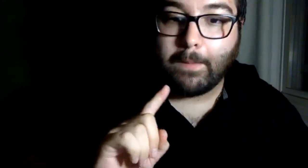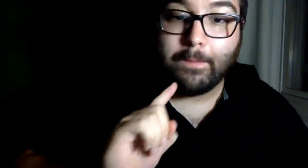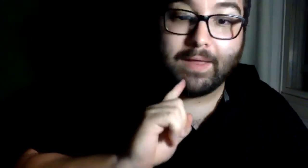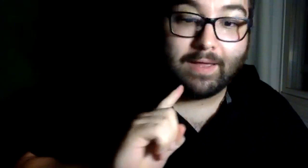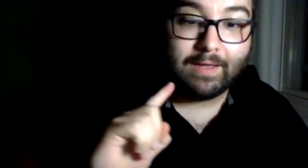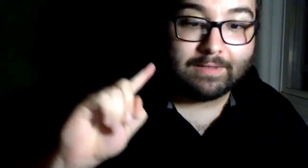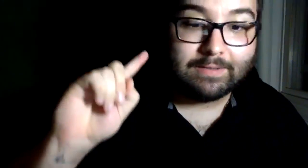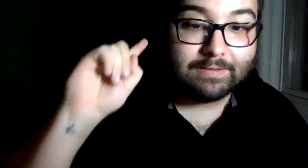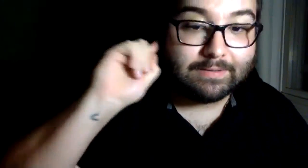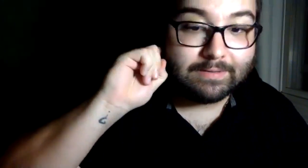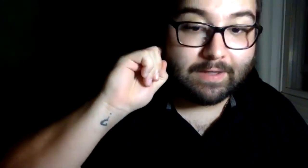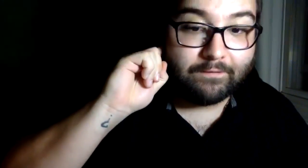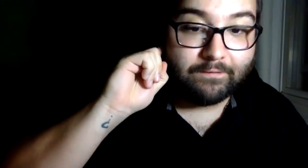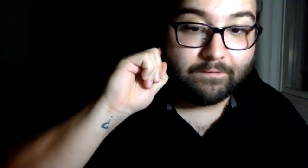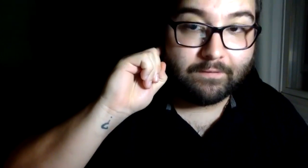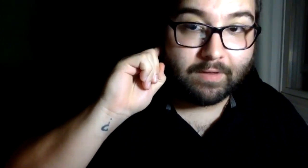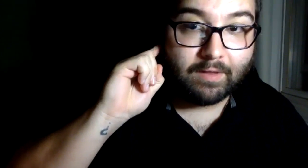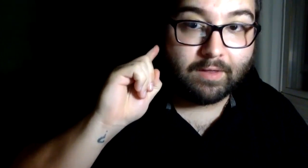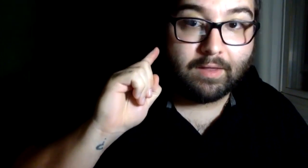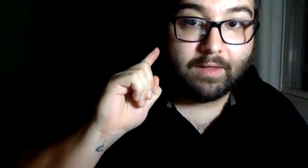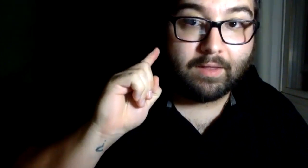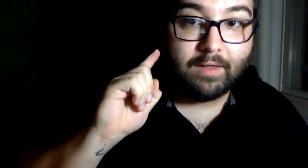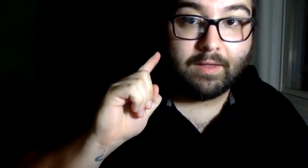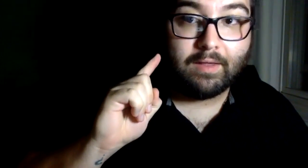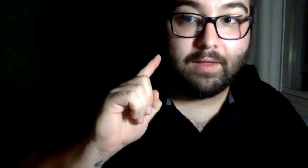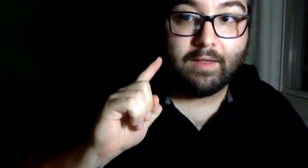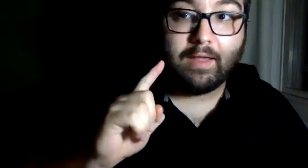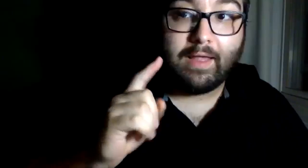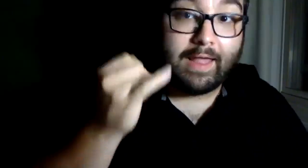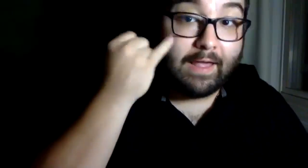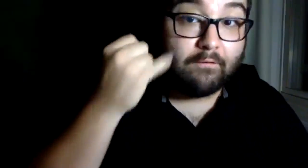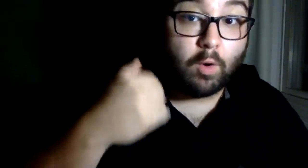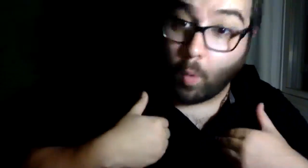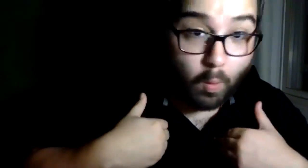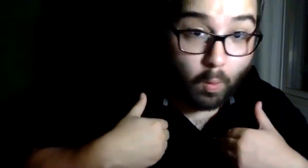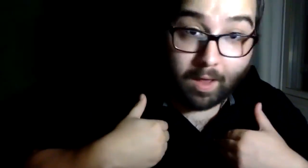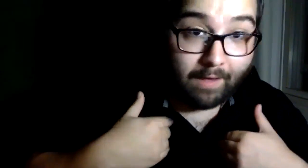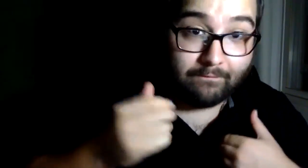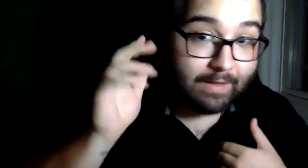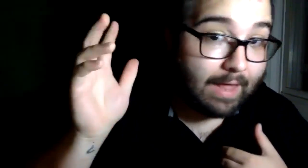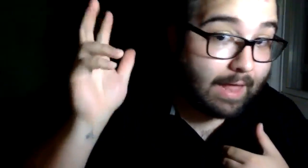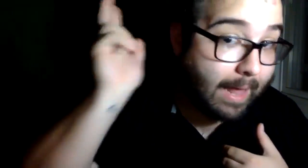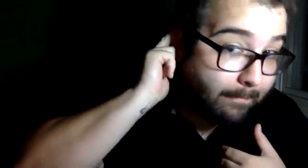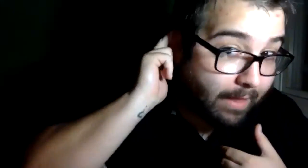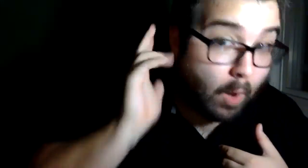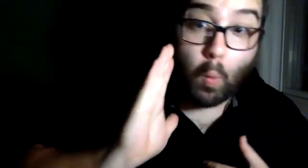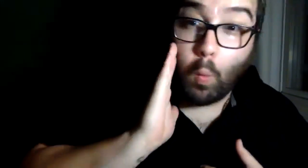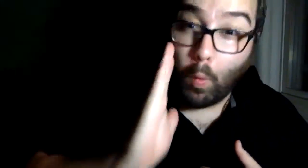if I don't have implant, that will be a lot harder for me to communicate